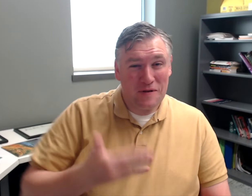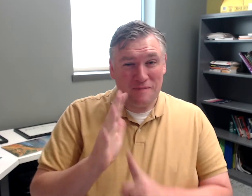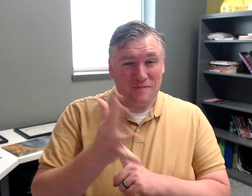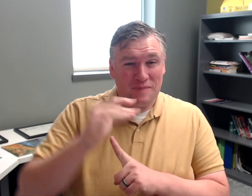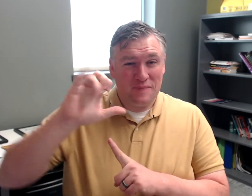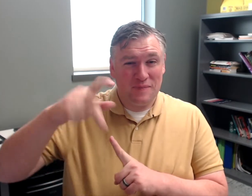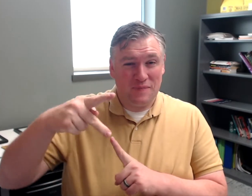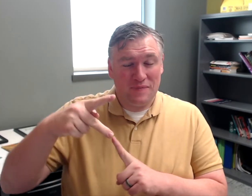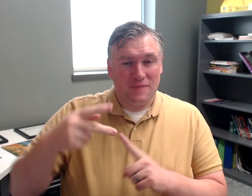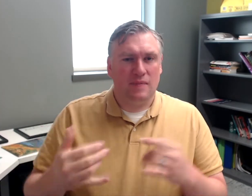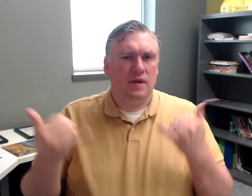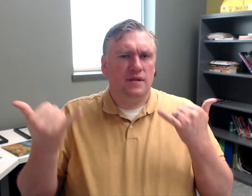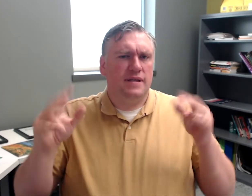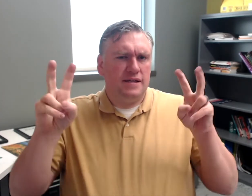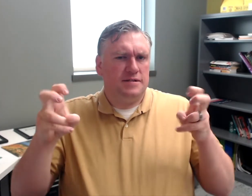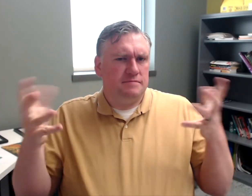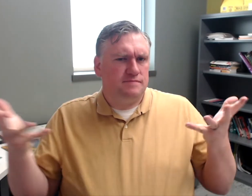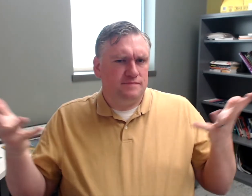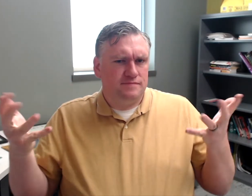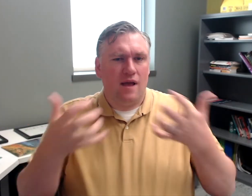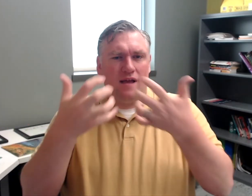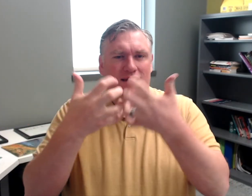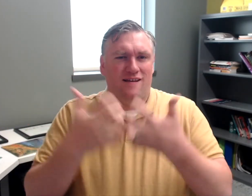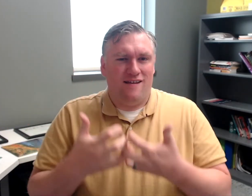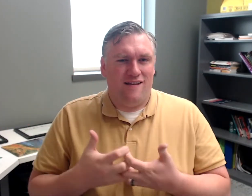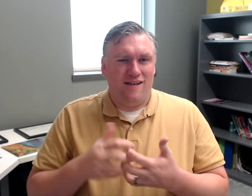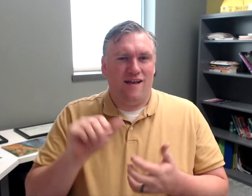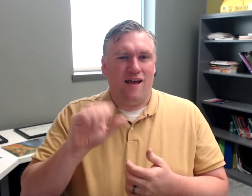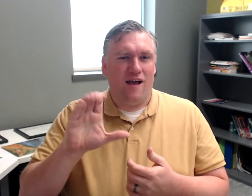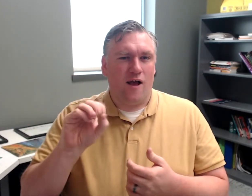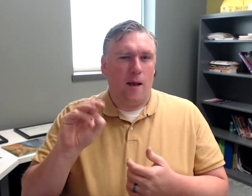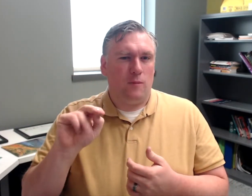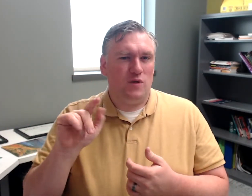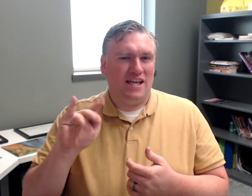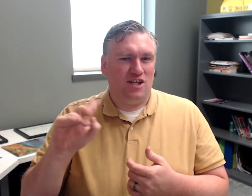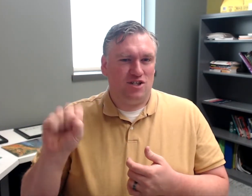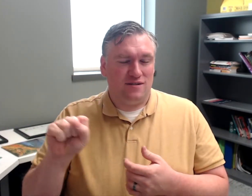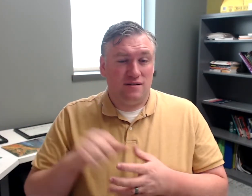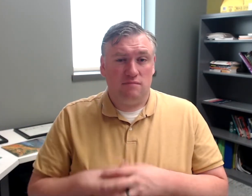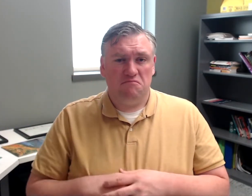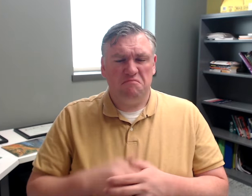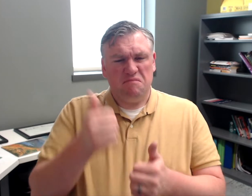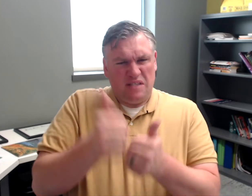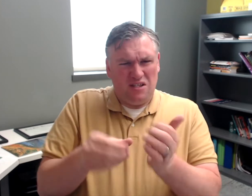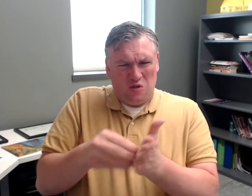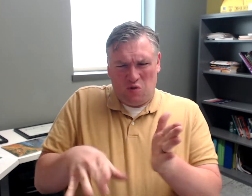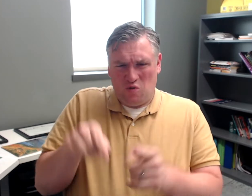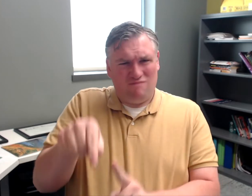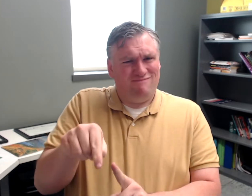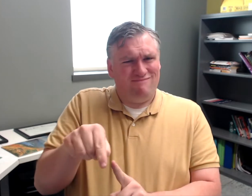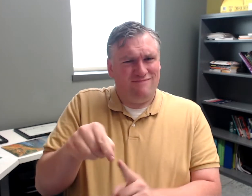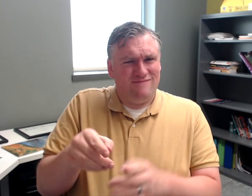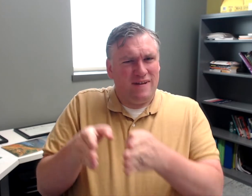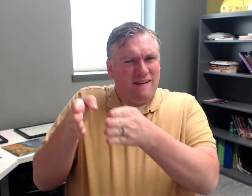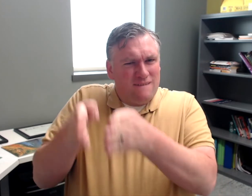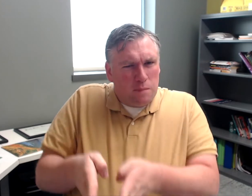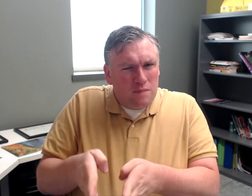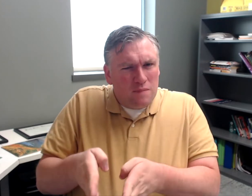Hello, and welcome to the 5-Minute IEP. Today's topic, accommodations. Each student is